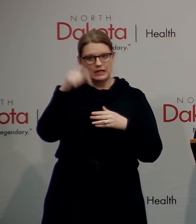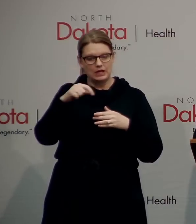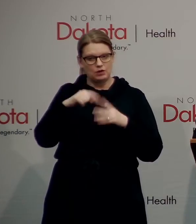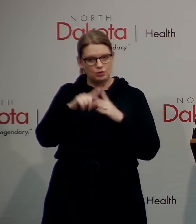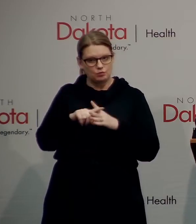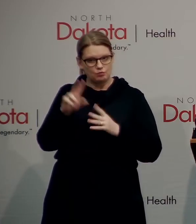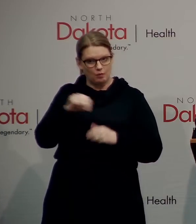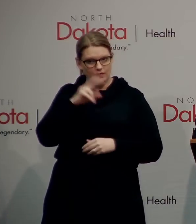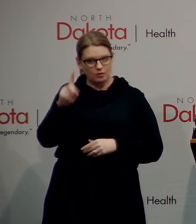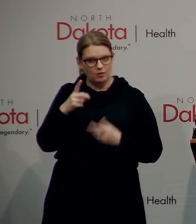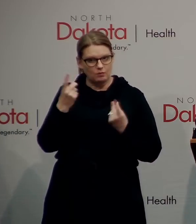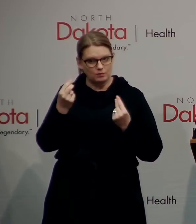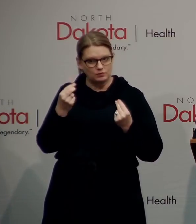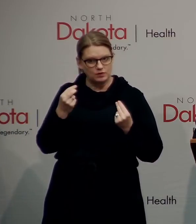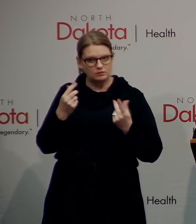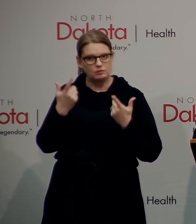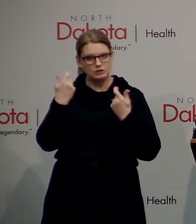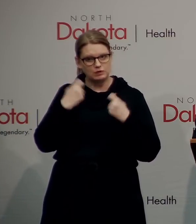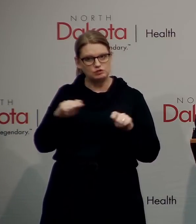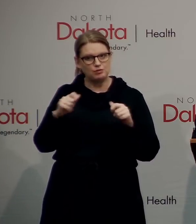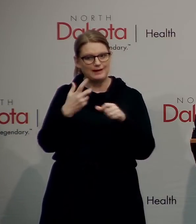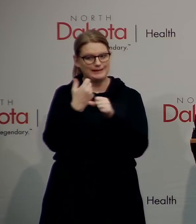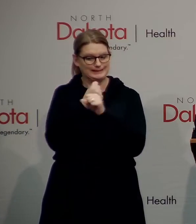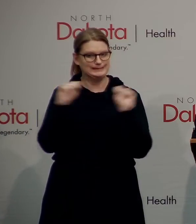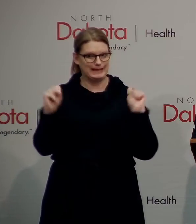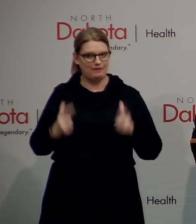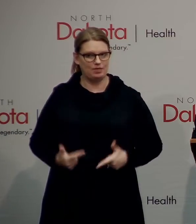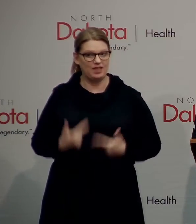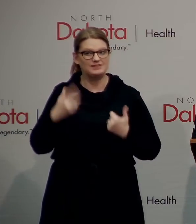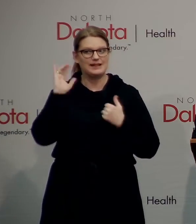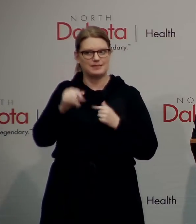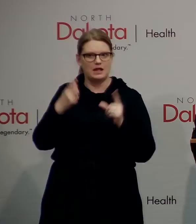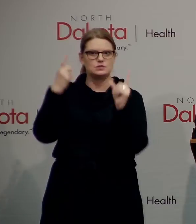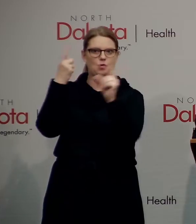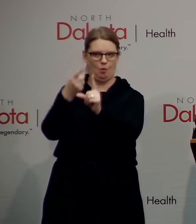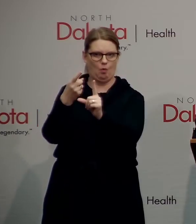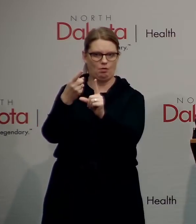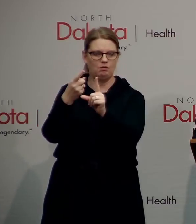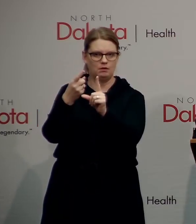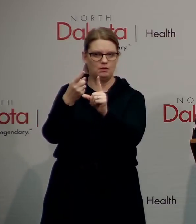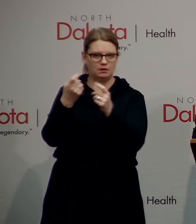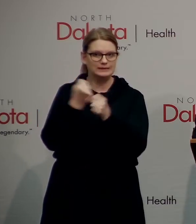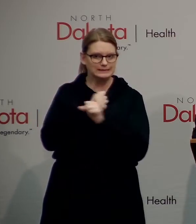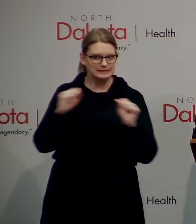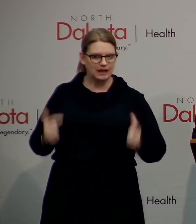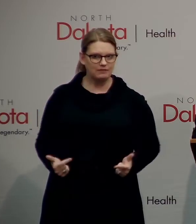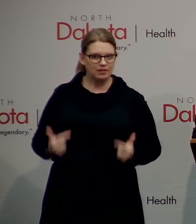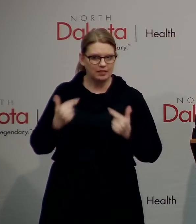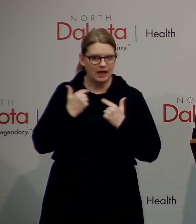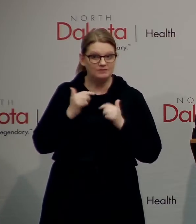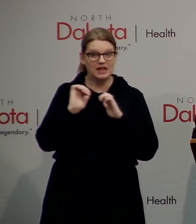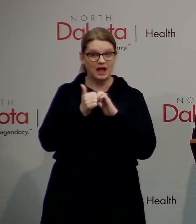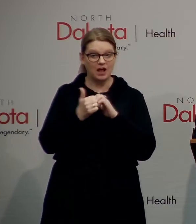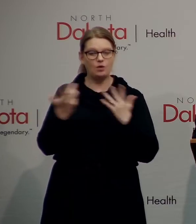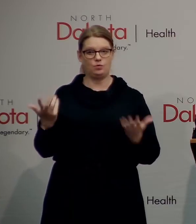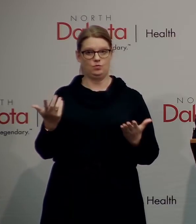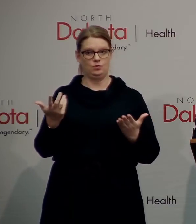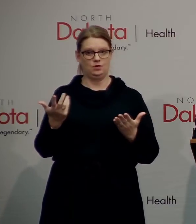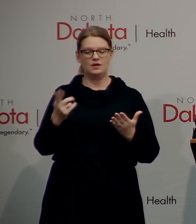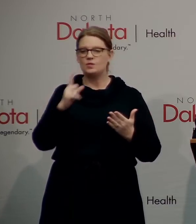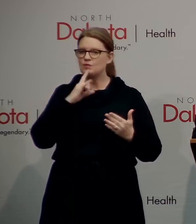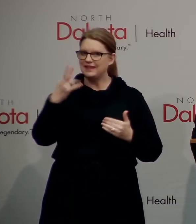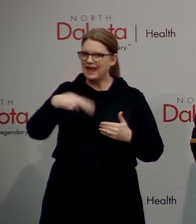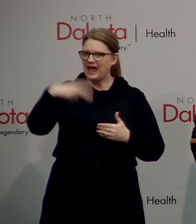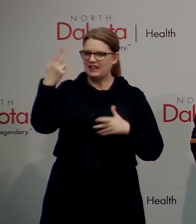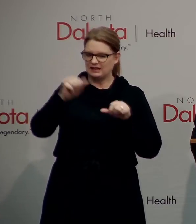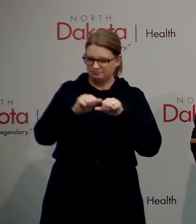deploy is to save lives. That's what the objective we're trying to do. And we're trying to save lives by stopping the spread of a highly